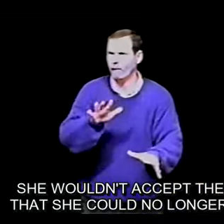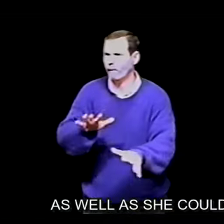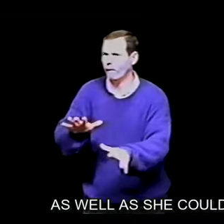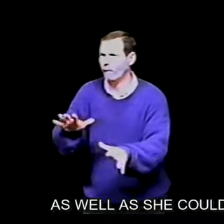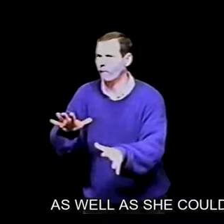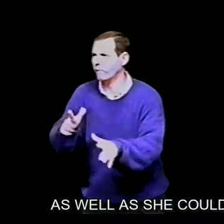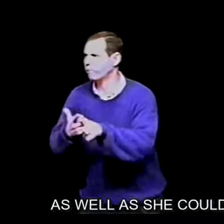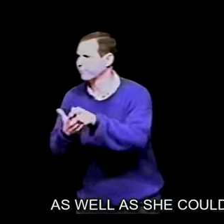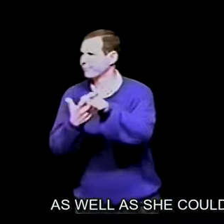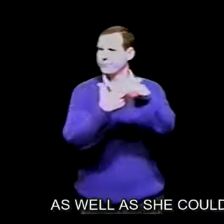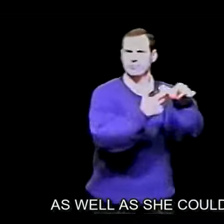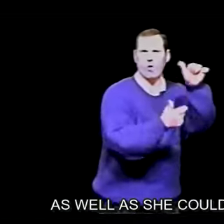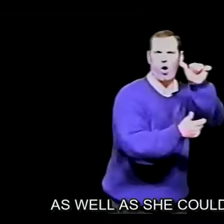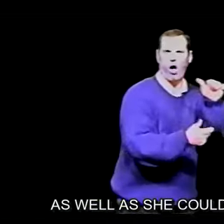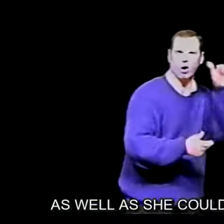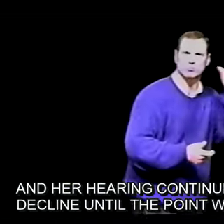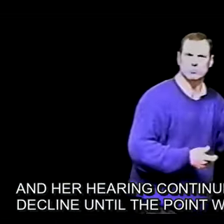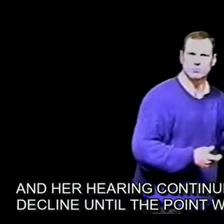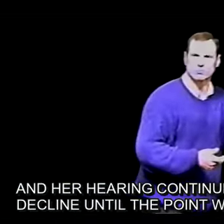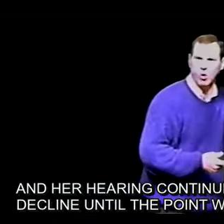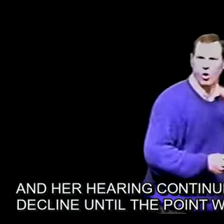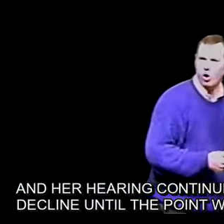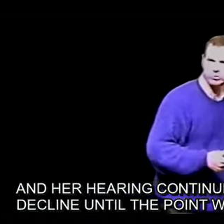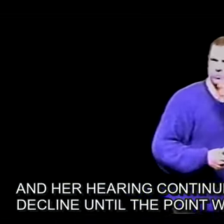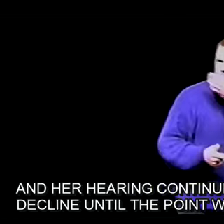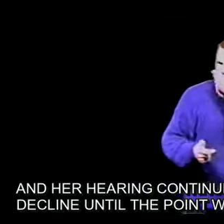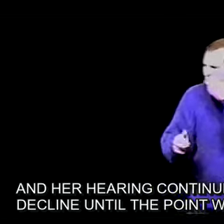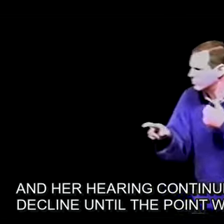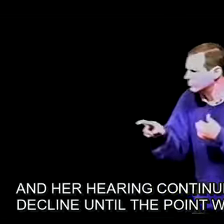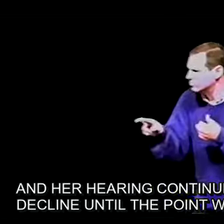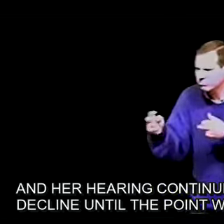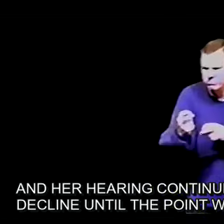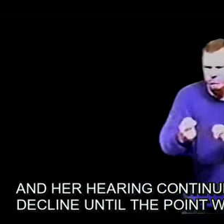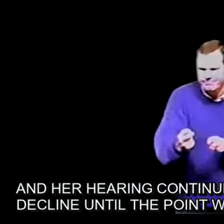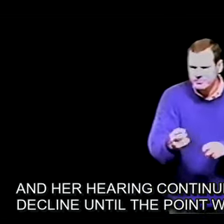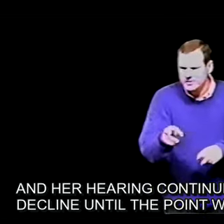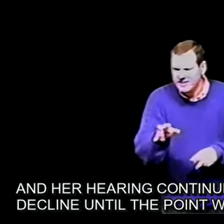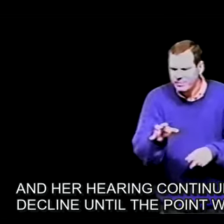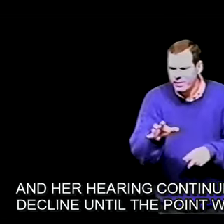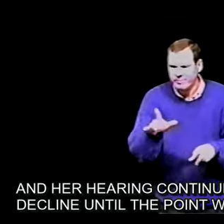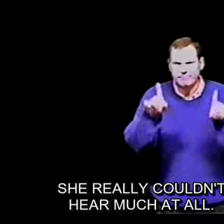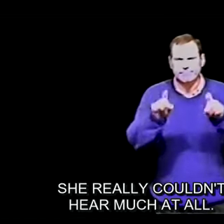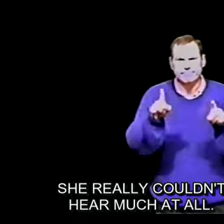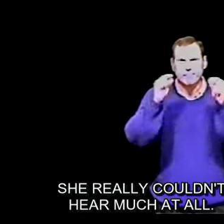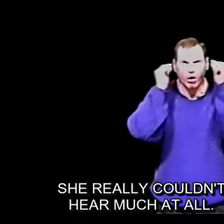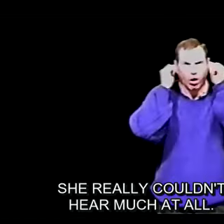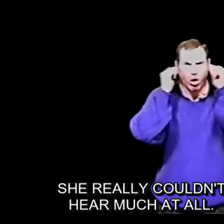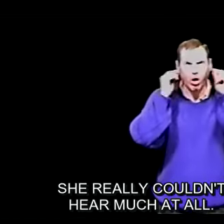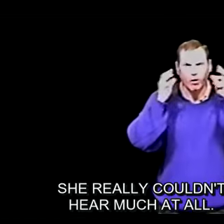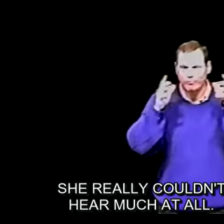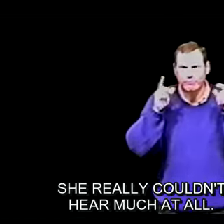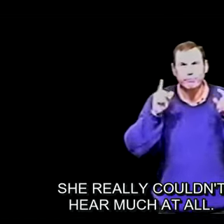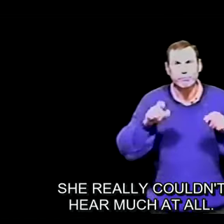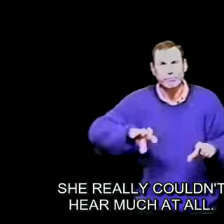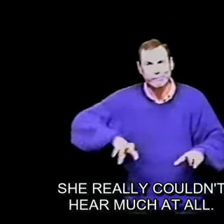her hearing continued to decline until the point where she really couldn't hear much at all. And so she went to the